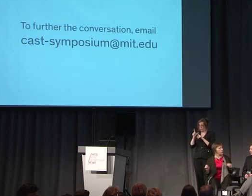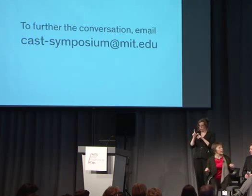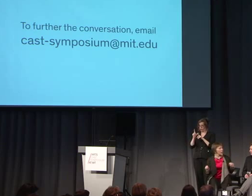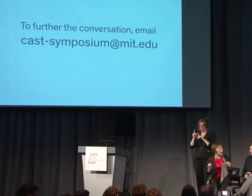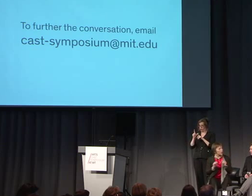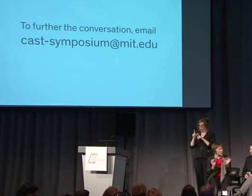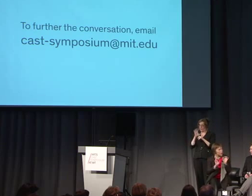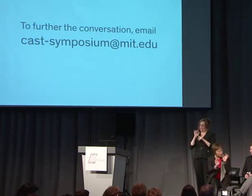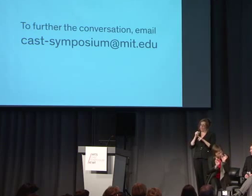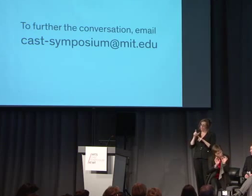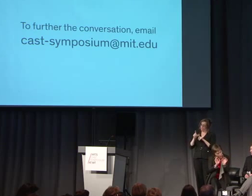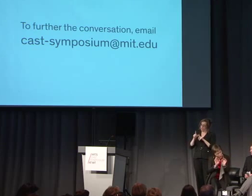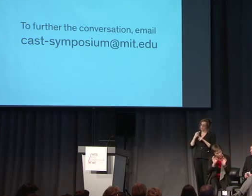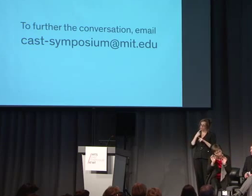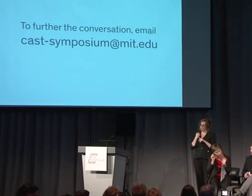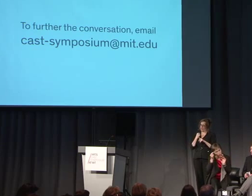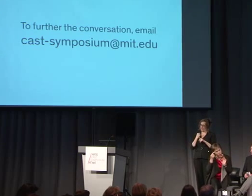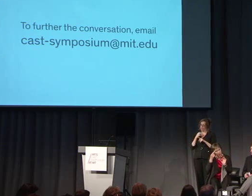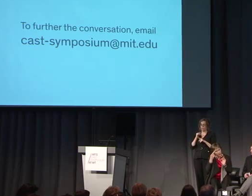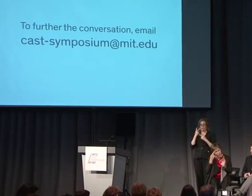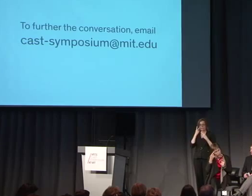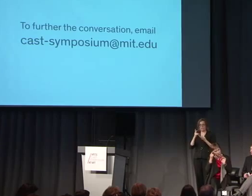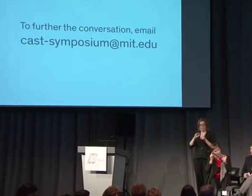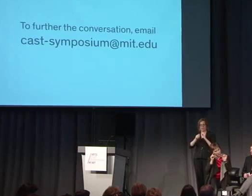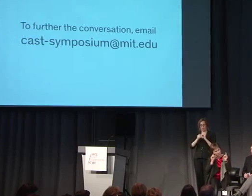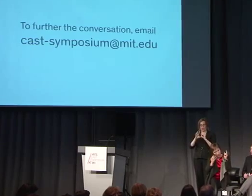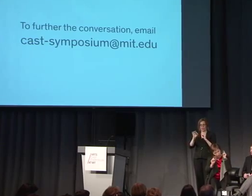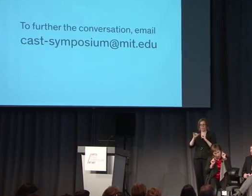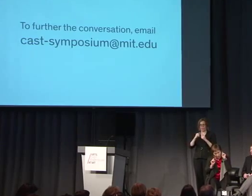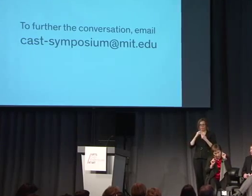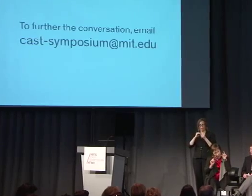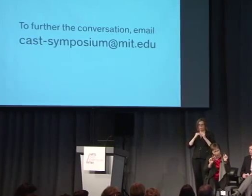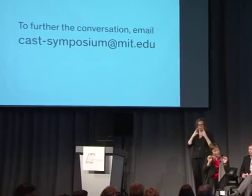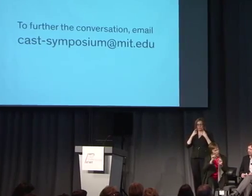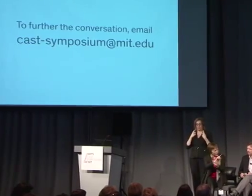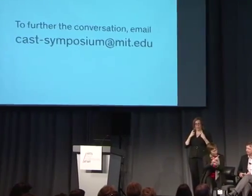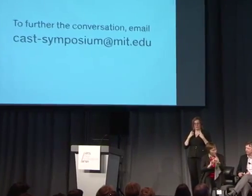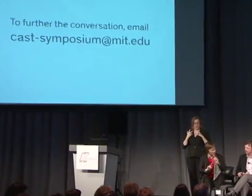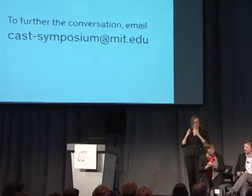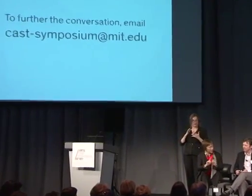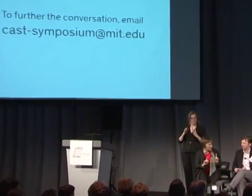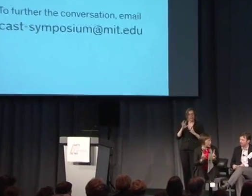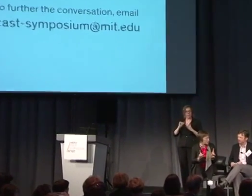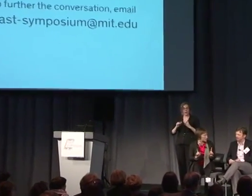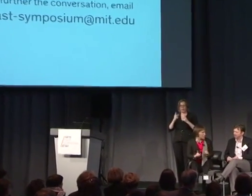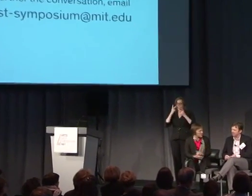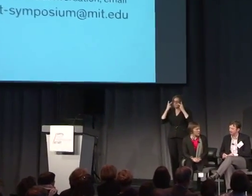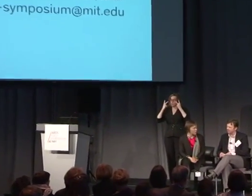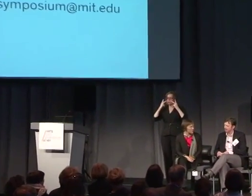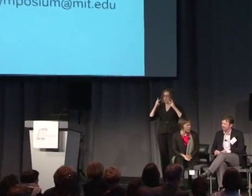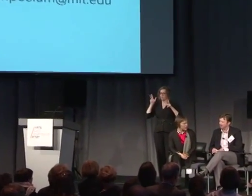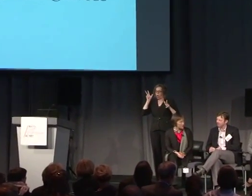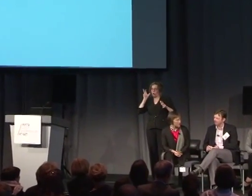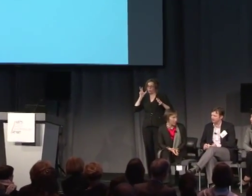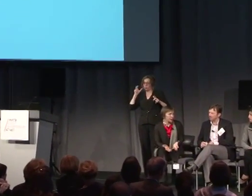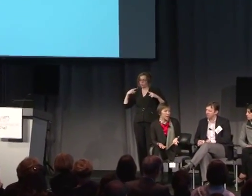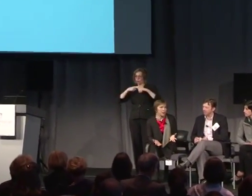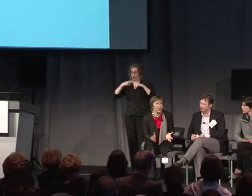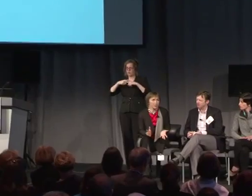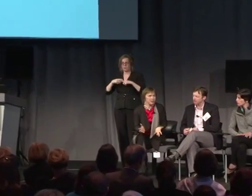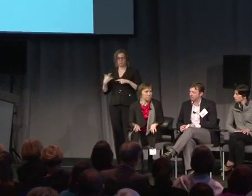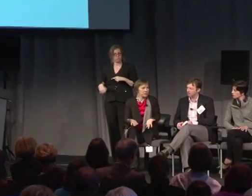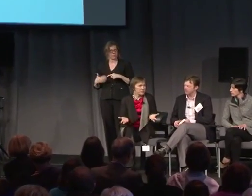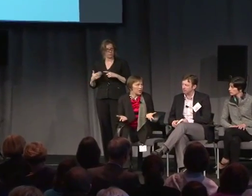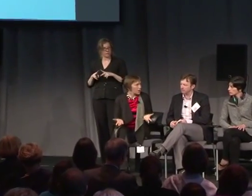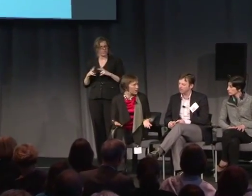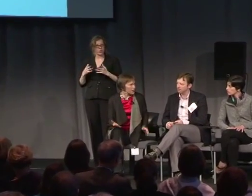crying. This visual aural crossing is just very suggestive. I don't